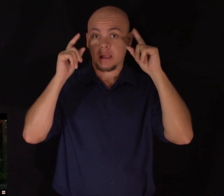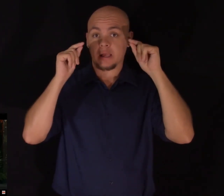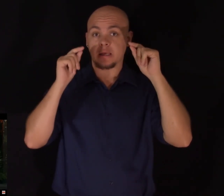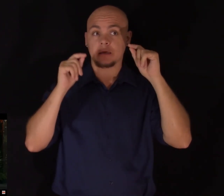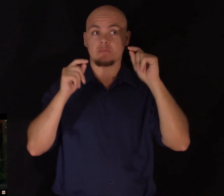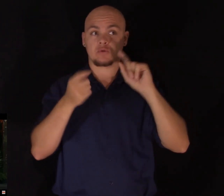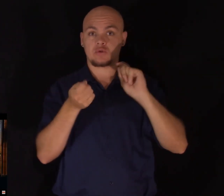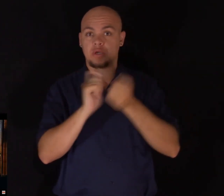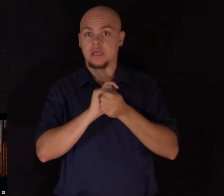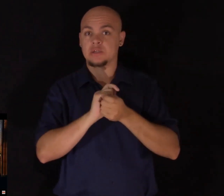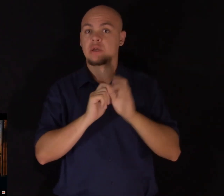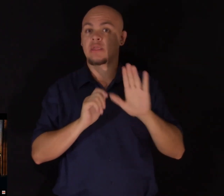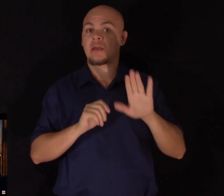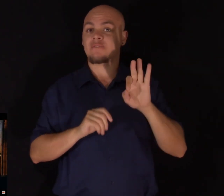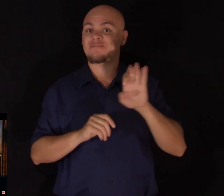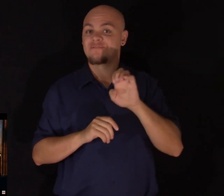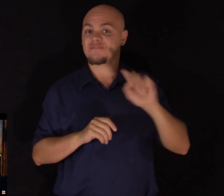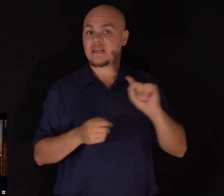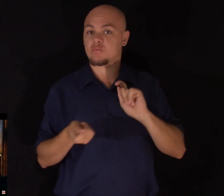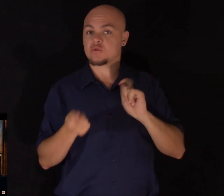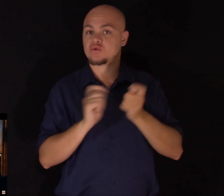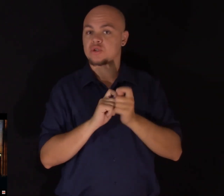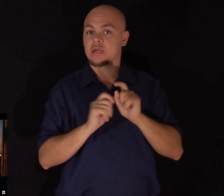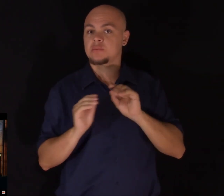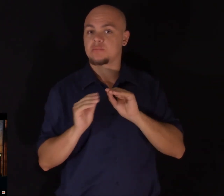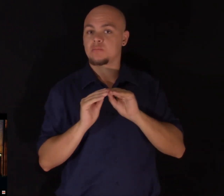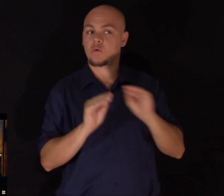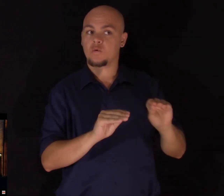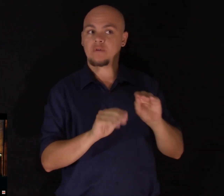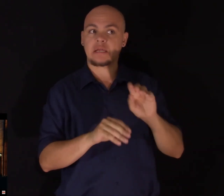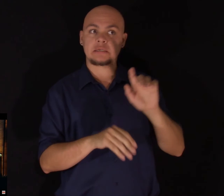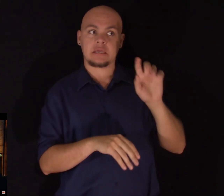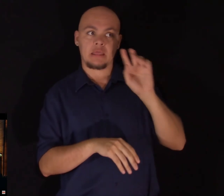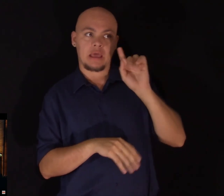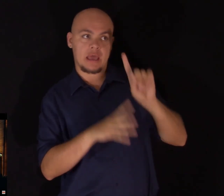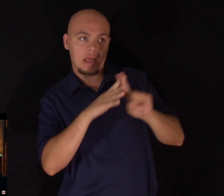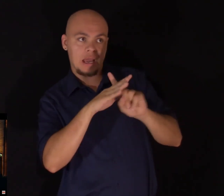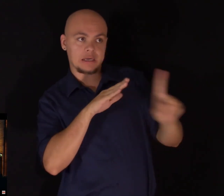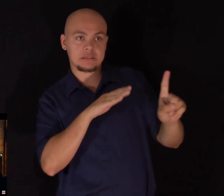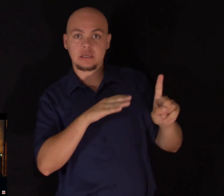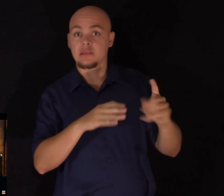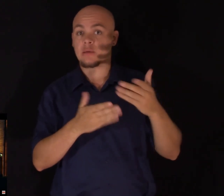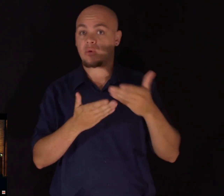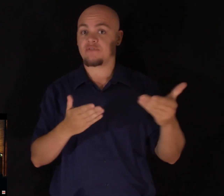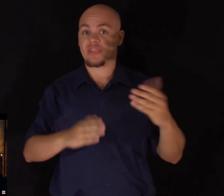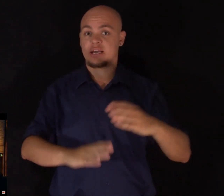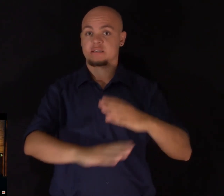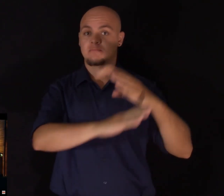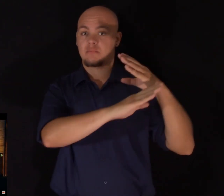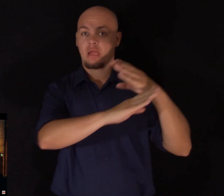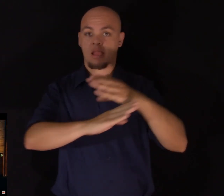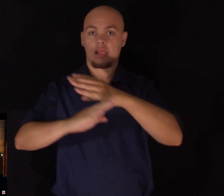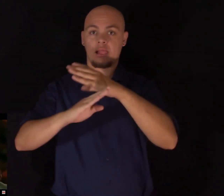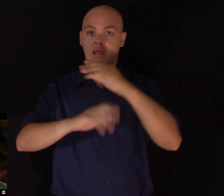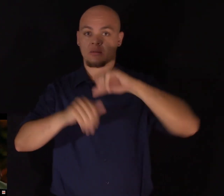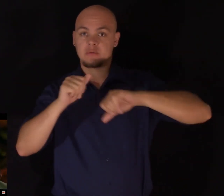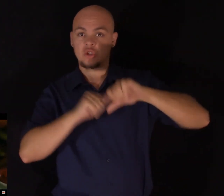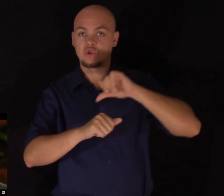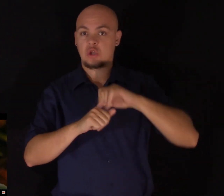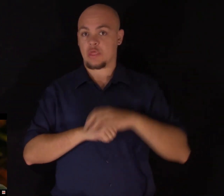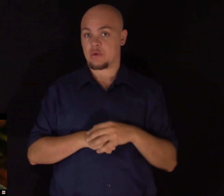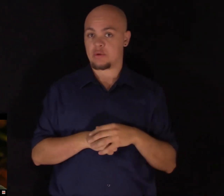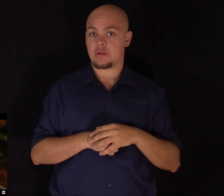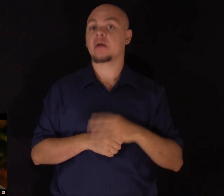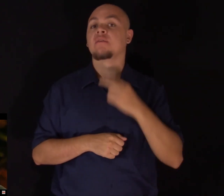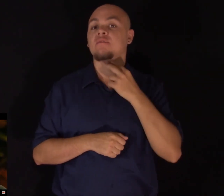feet towards an exit. They will take barrier objects and put them between themselves and the person that's interviewing them. They'll alter their